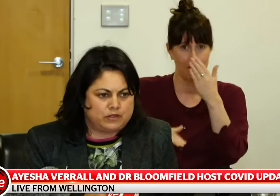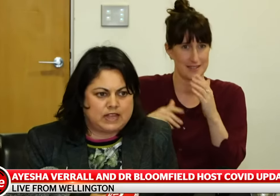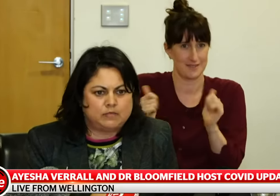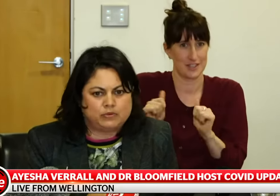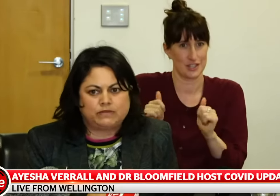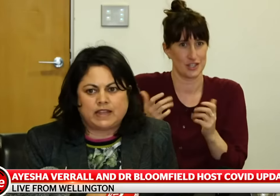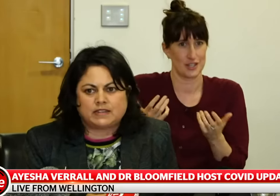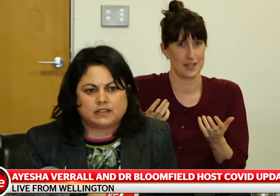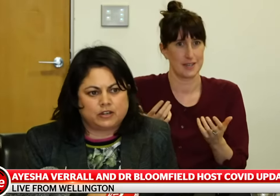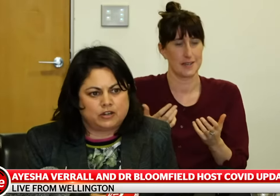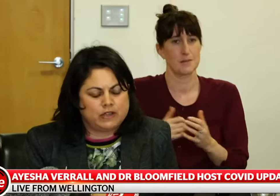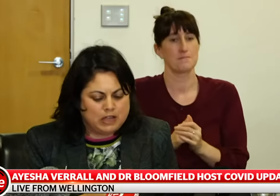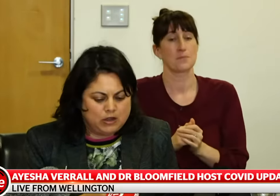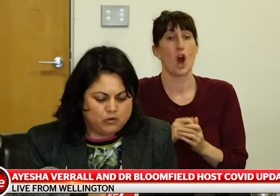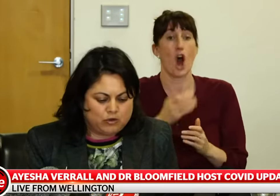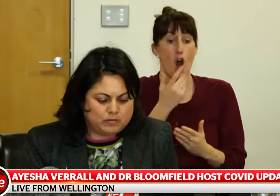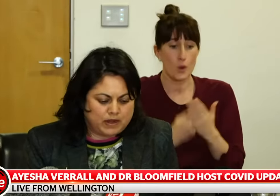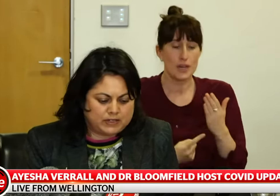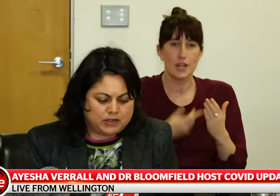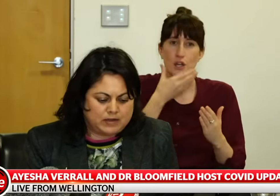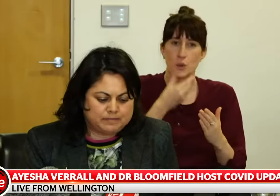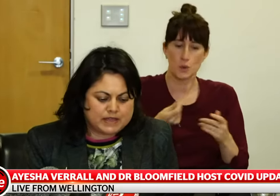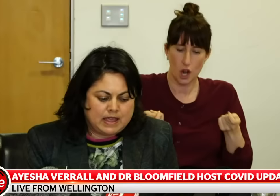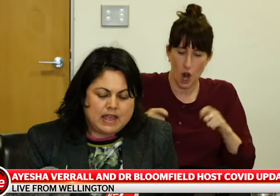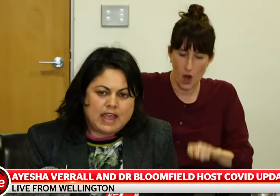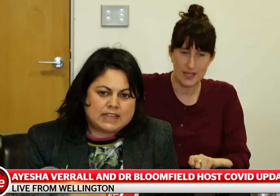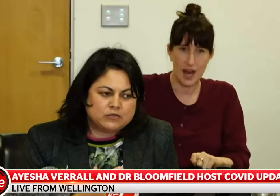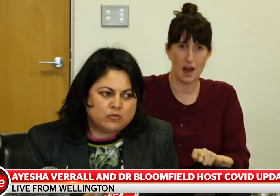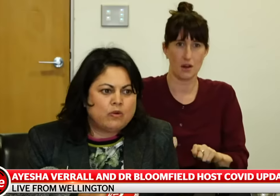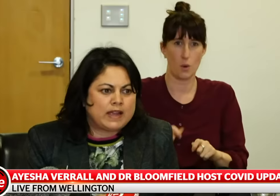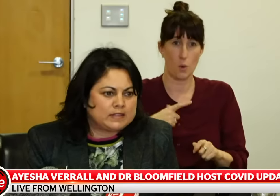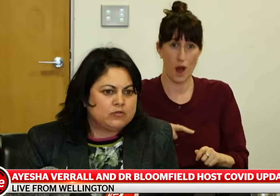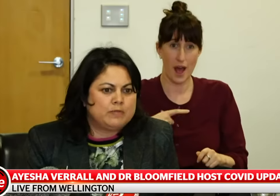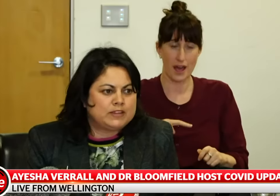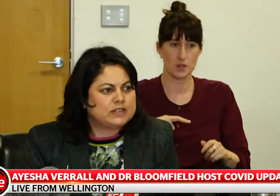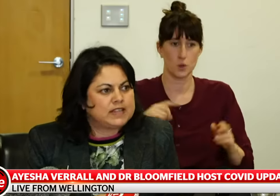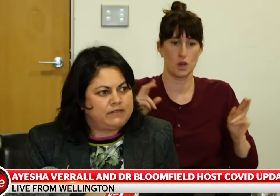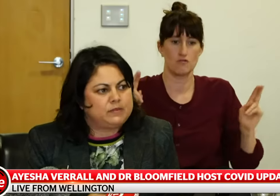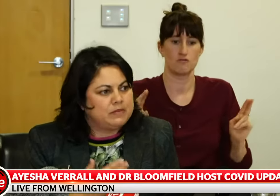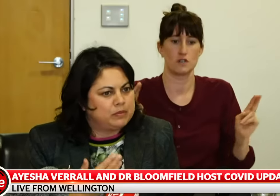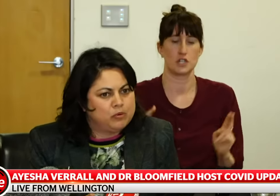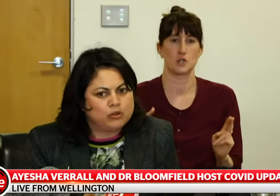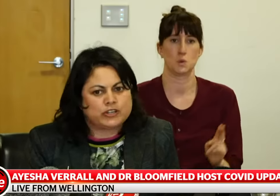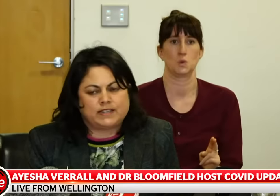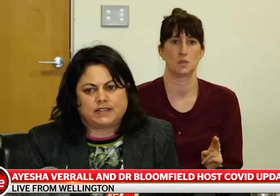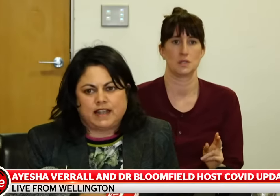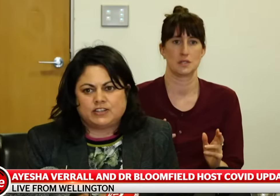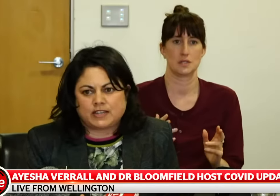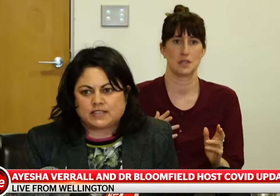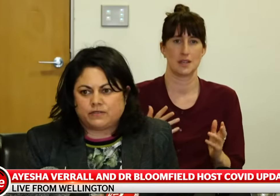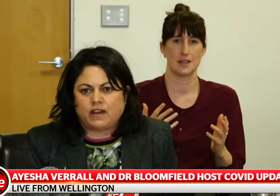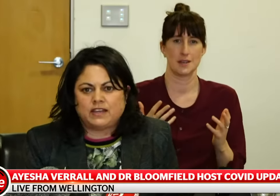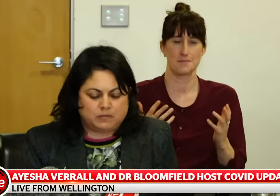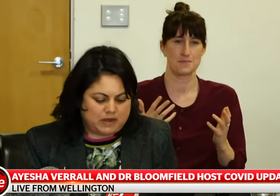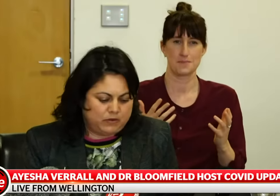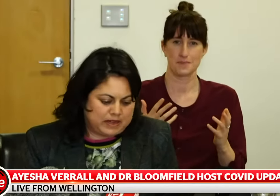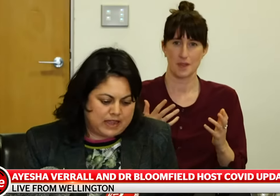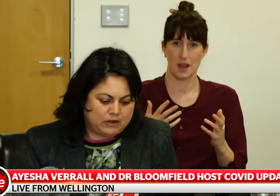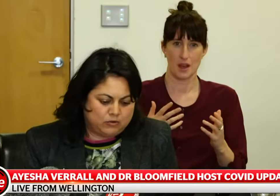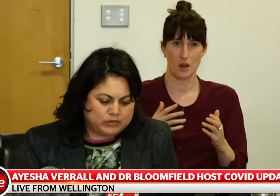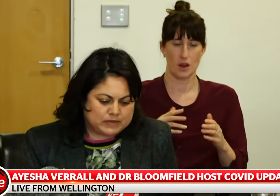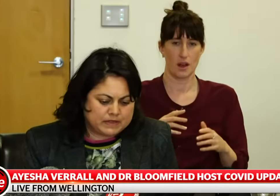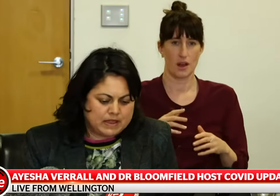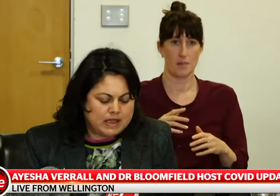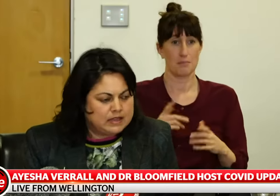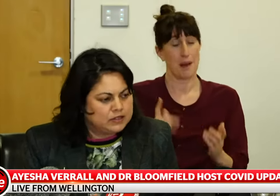objectives, for example, to flatten the curve or to buy time. As always, all measures have to be proportionate and justified to be within